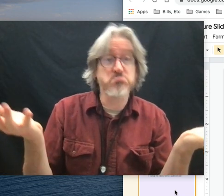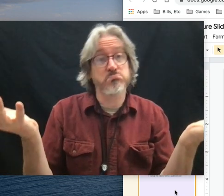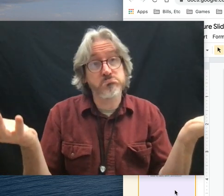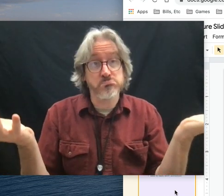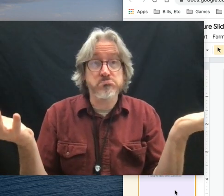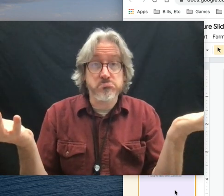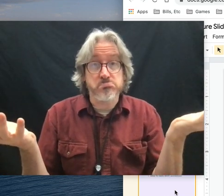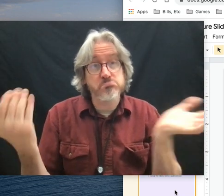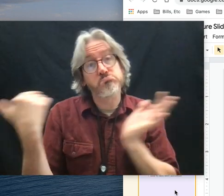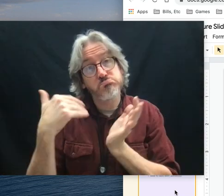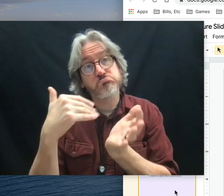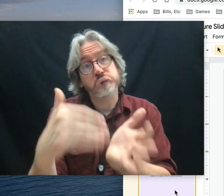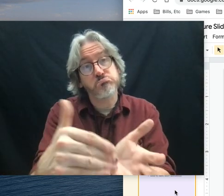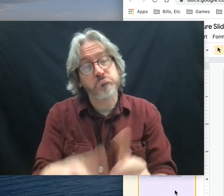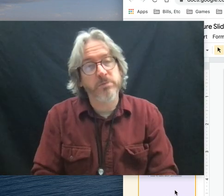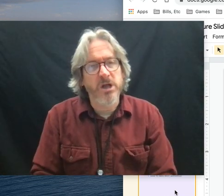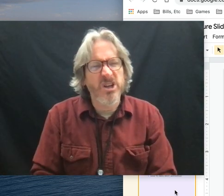amount,